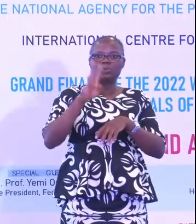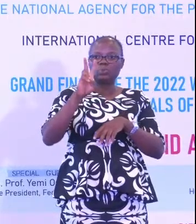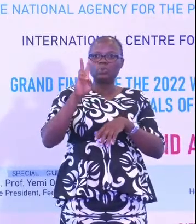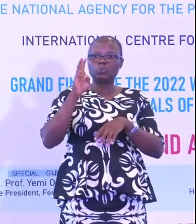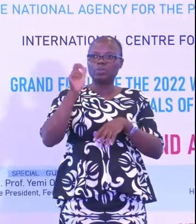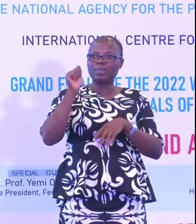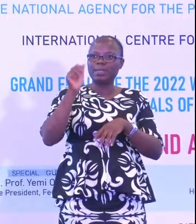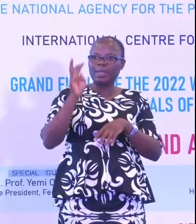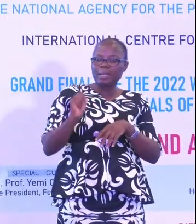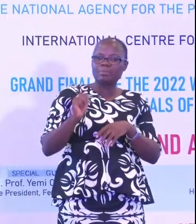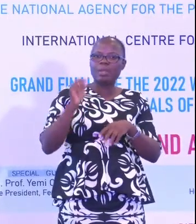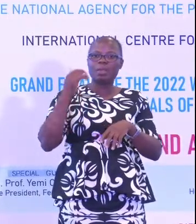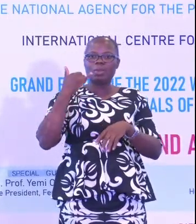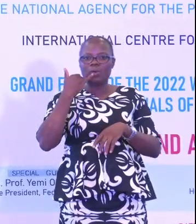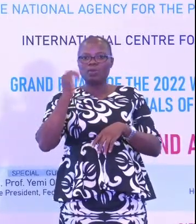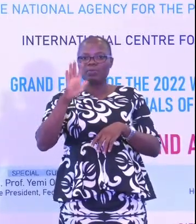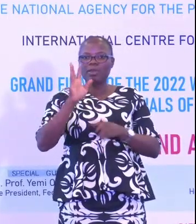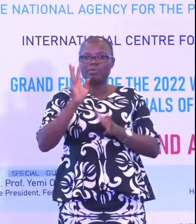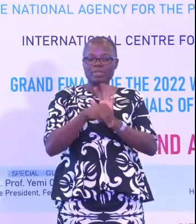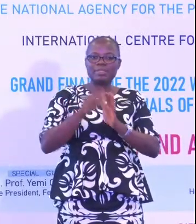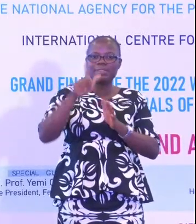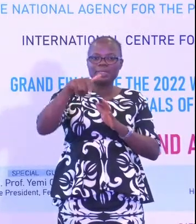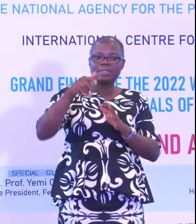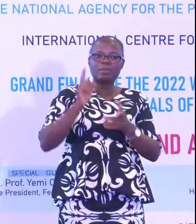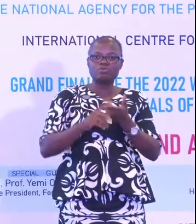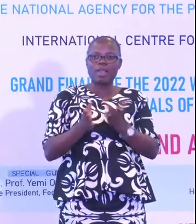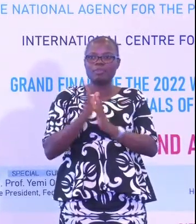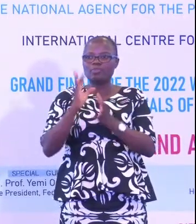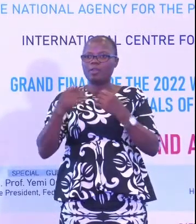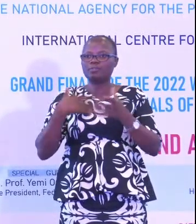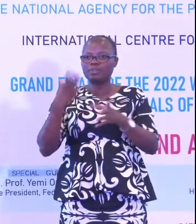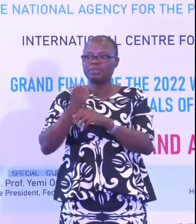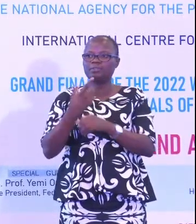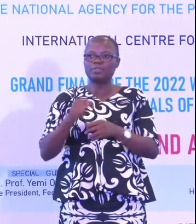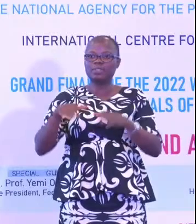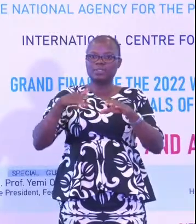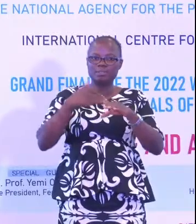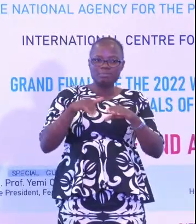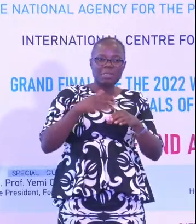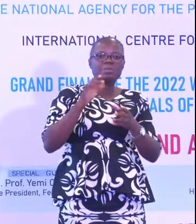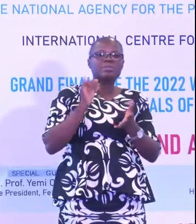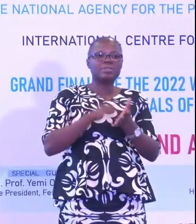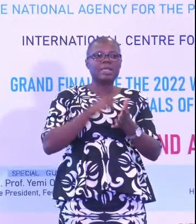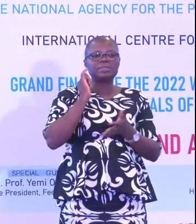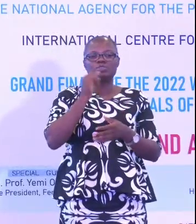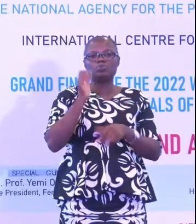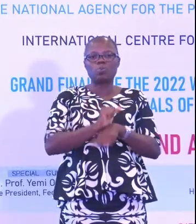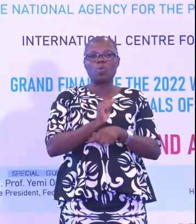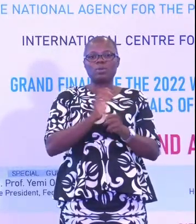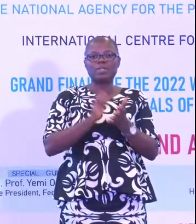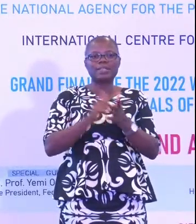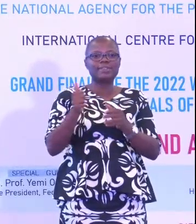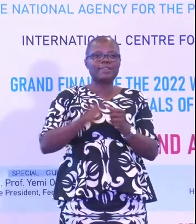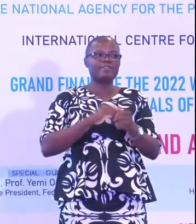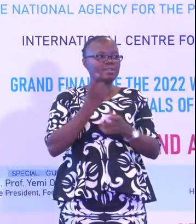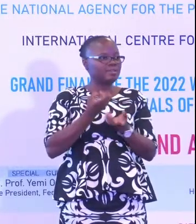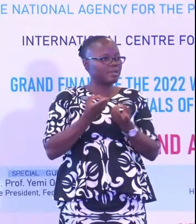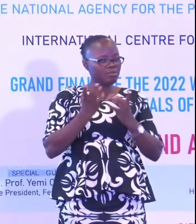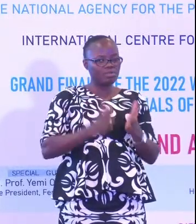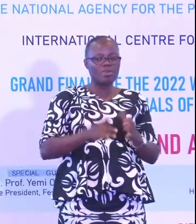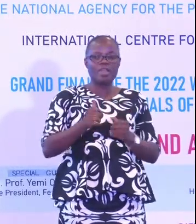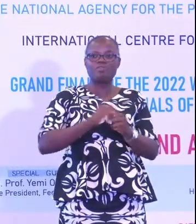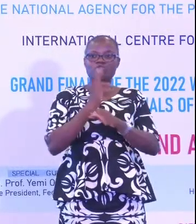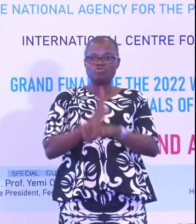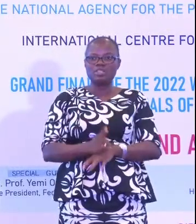5 minutes later to ask if you have received the reply. He's worked with every director, with every unit. Even though he's in charge